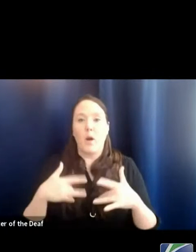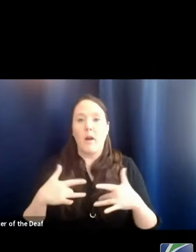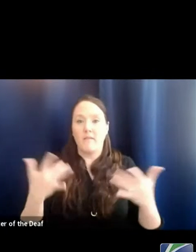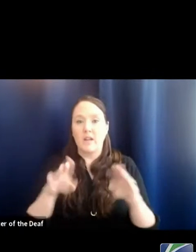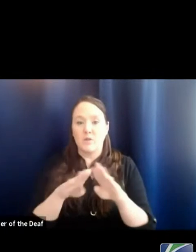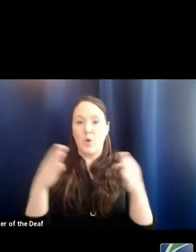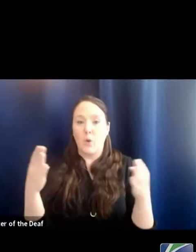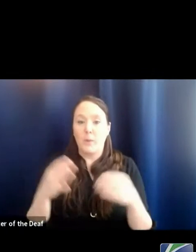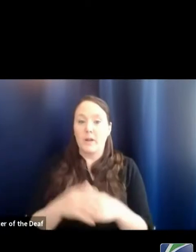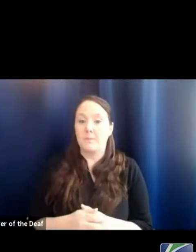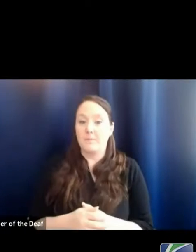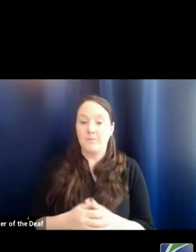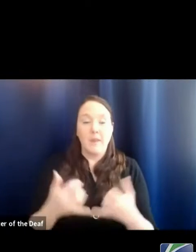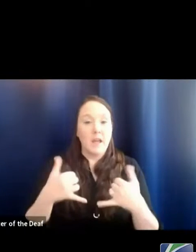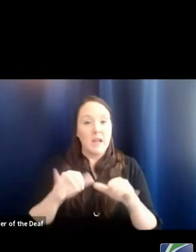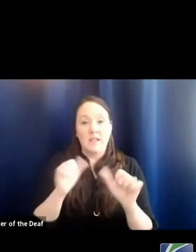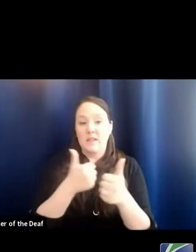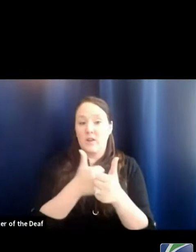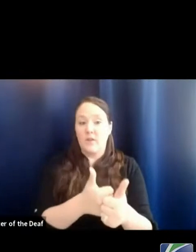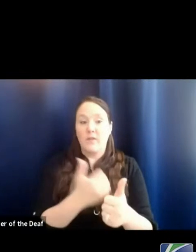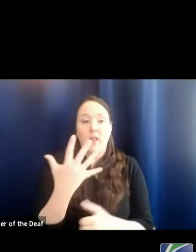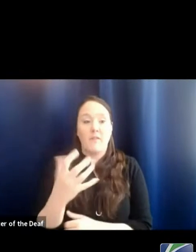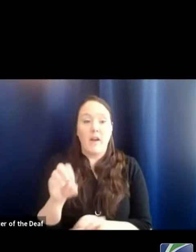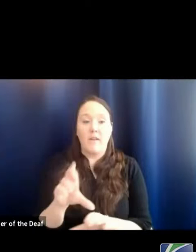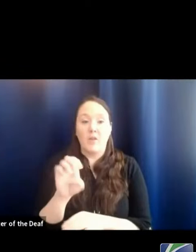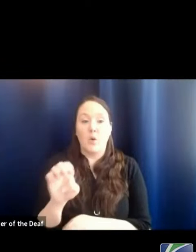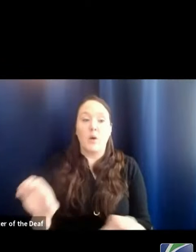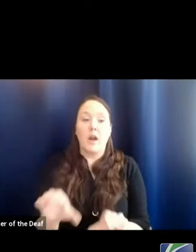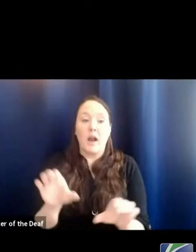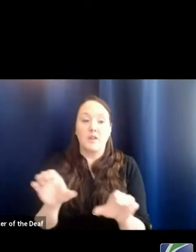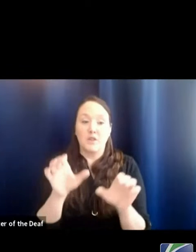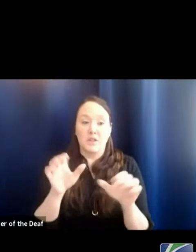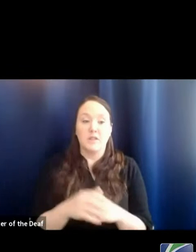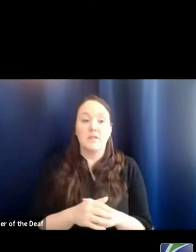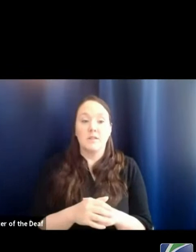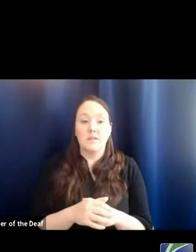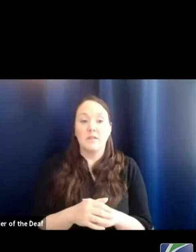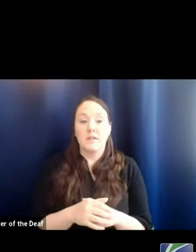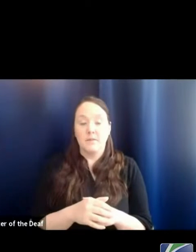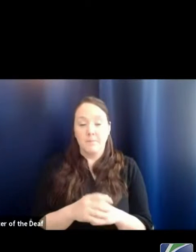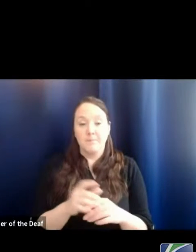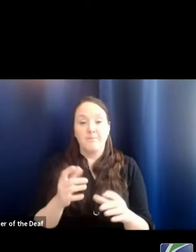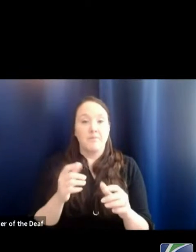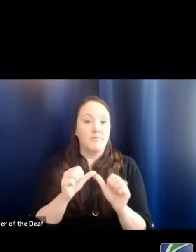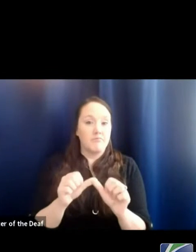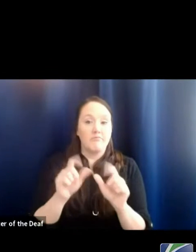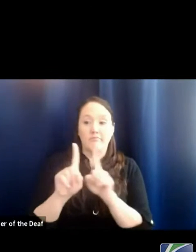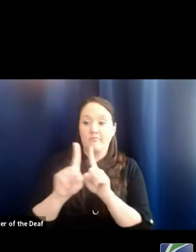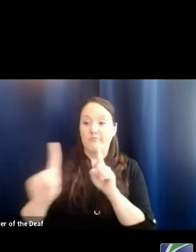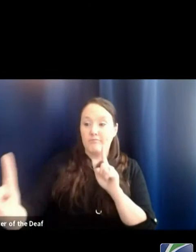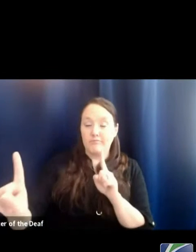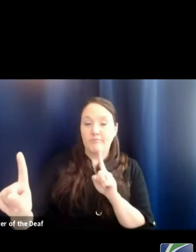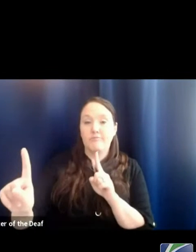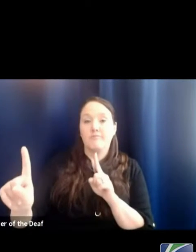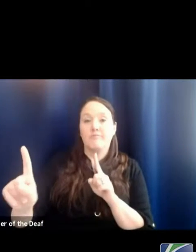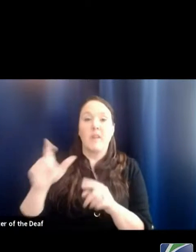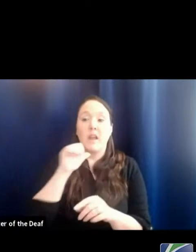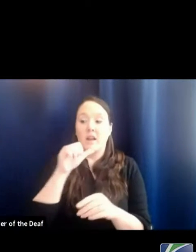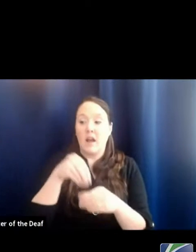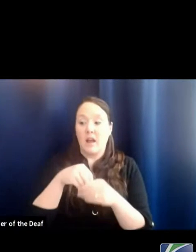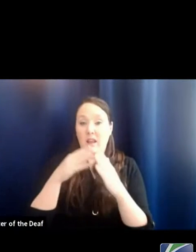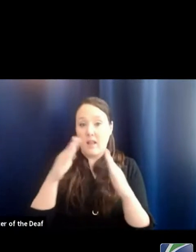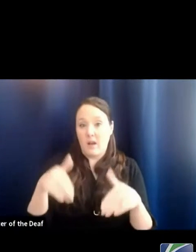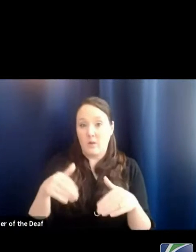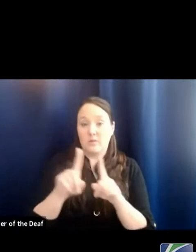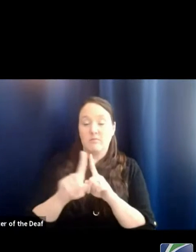Still got to follow the 5 core actions. You need to maintain social distancing away from people who are not in your household. Wear